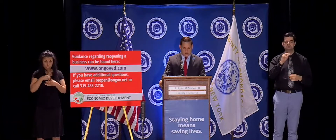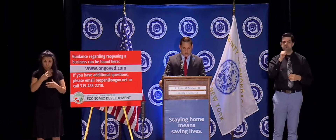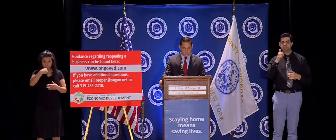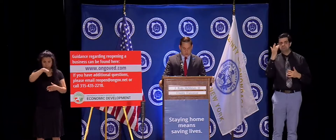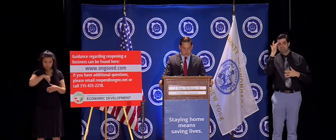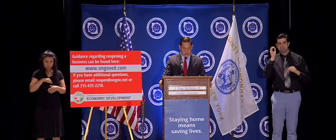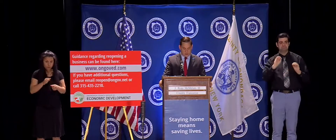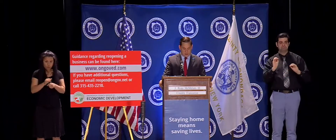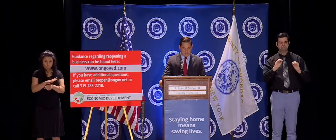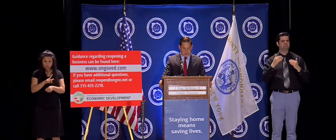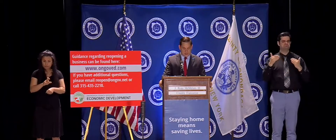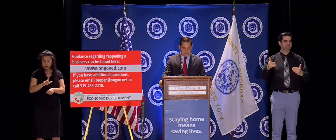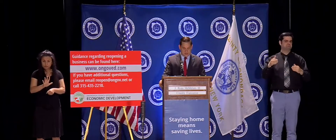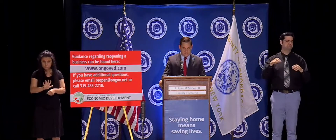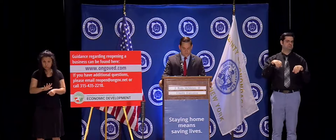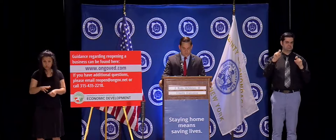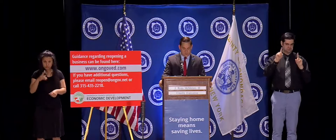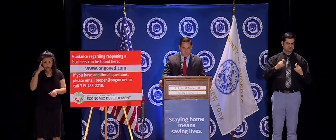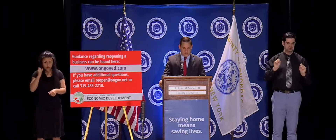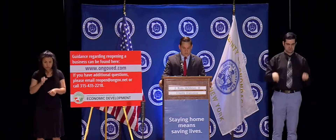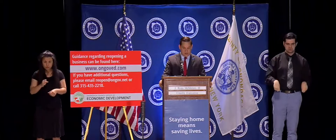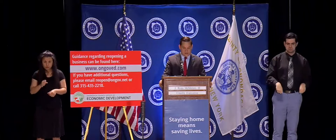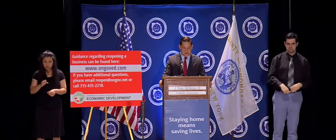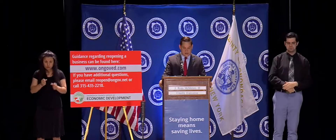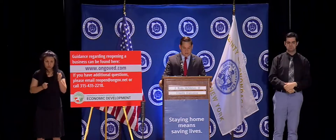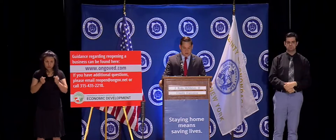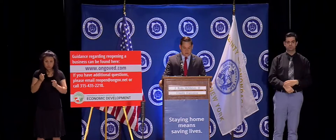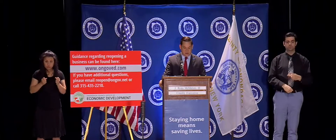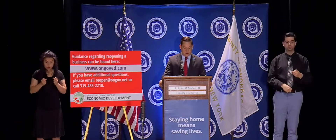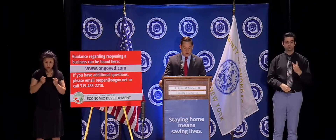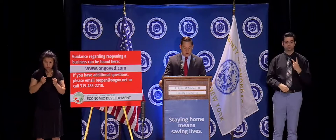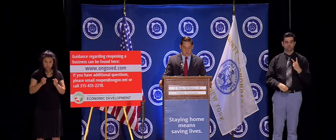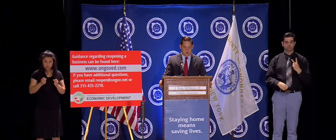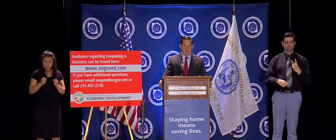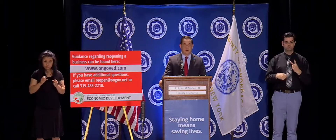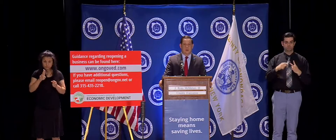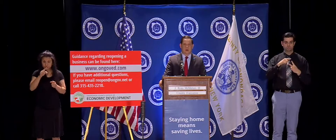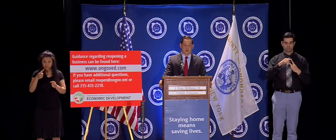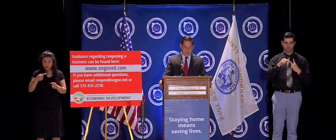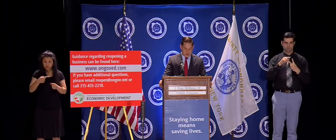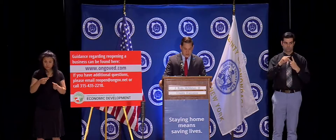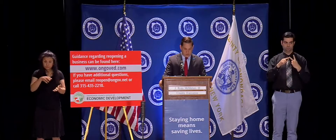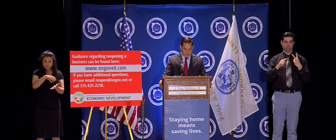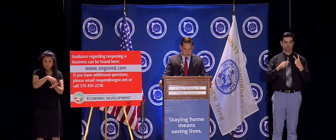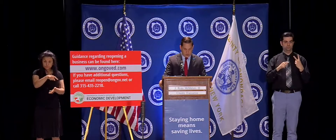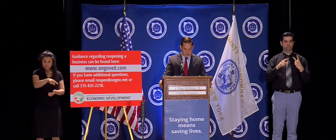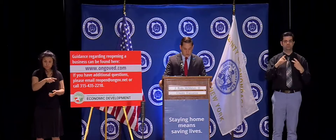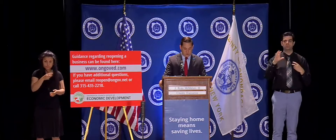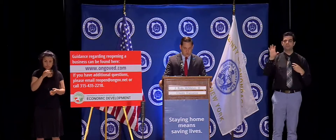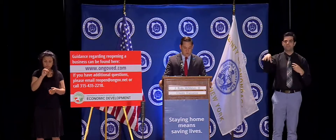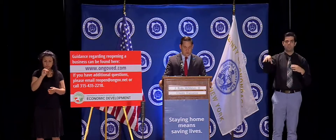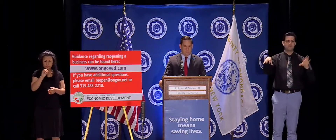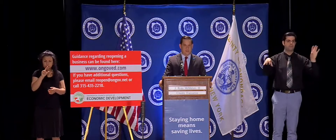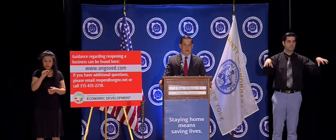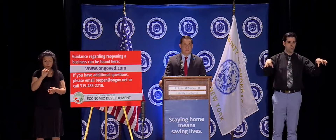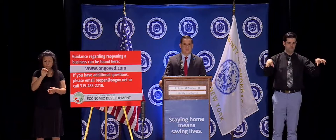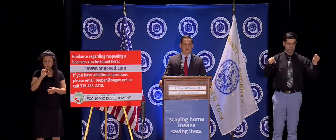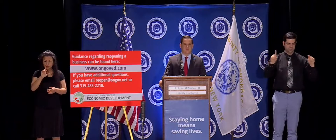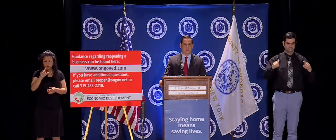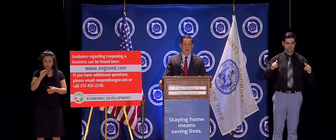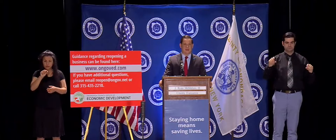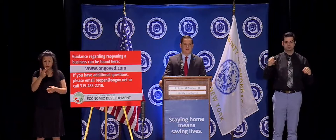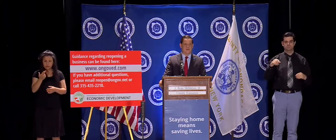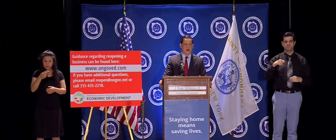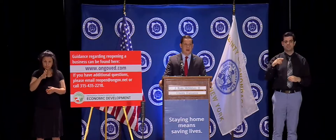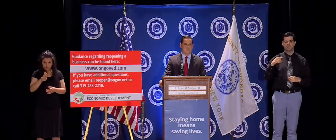testing sites this week. Today, at the Pastime Athletic Club parking lot on North Salina Street, we have been doing testing